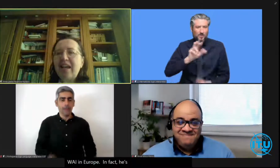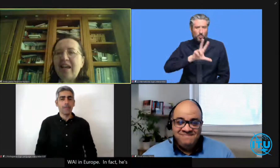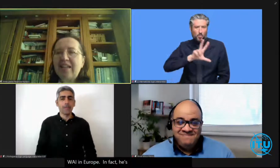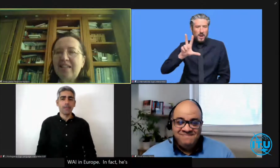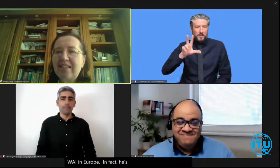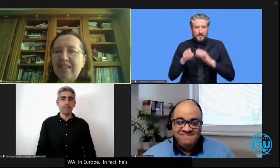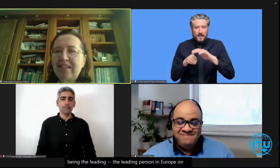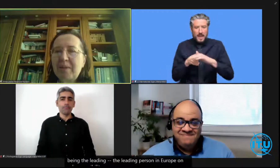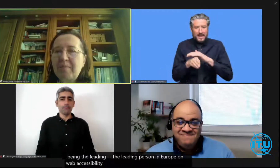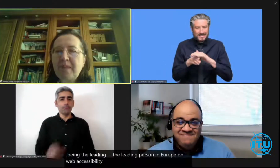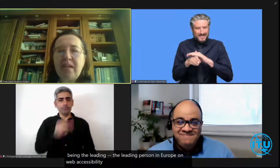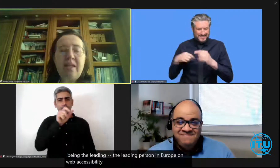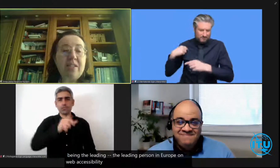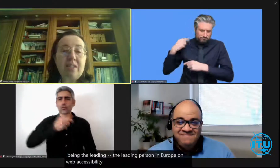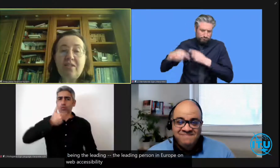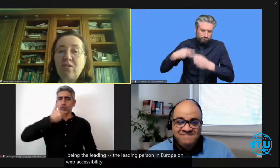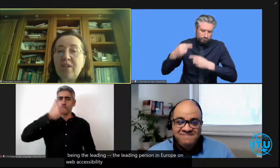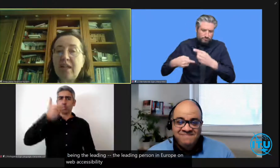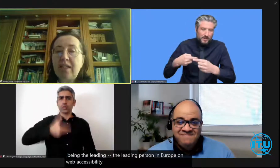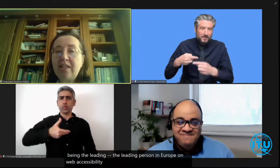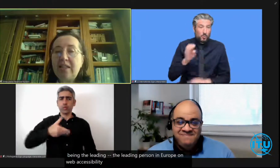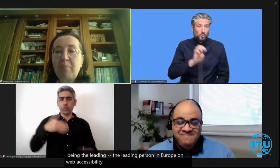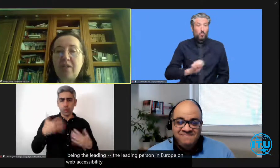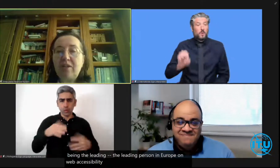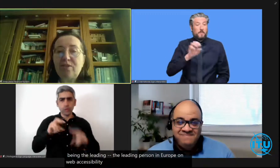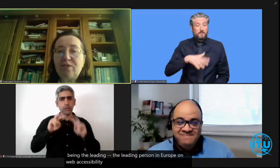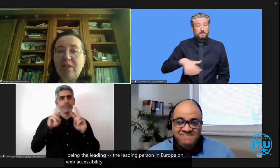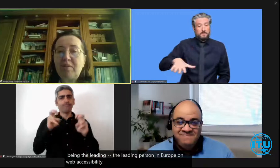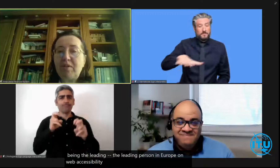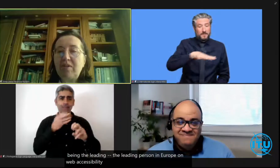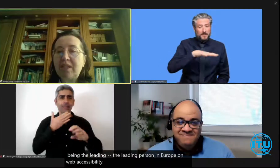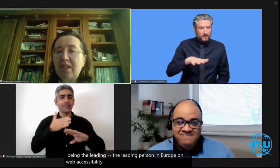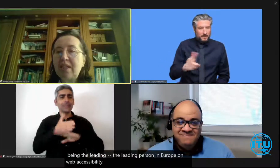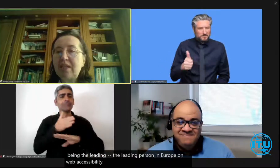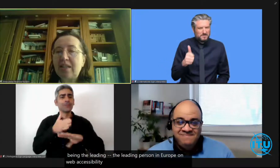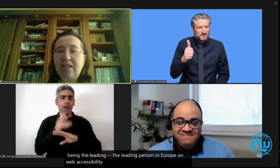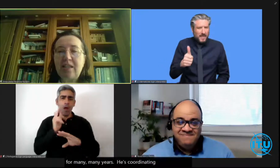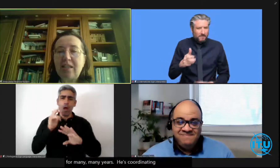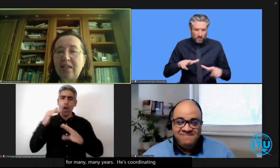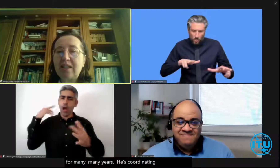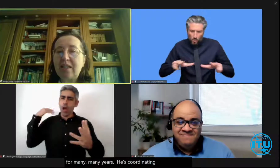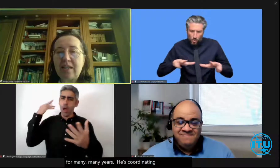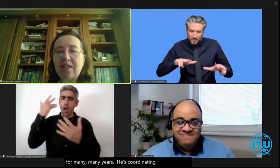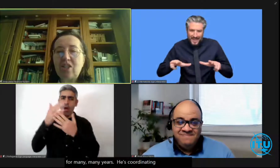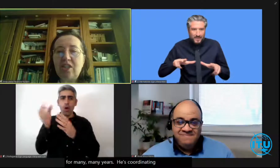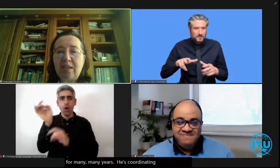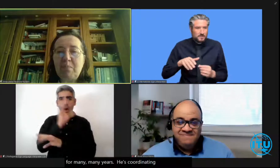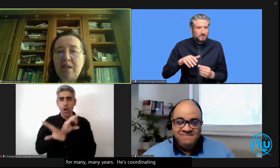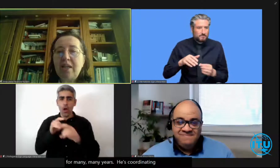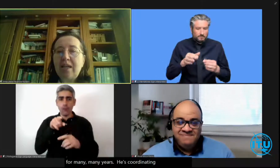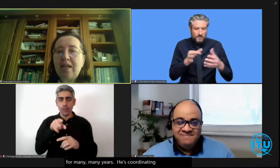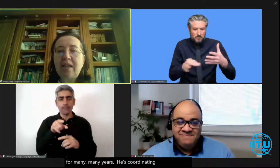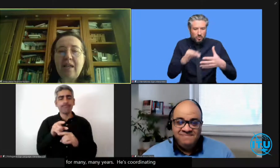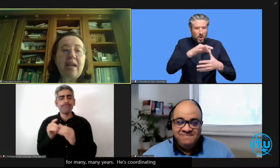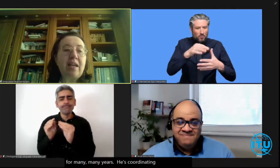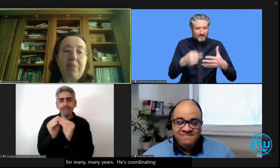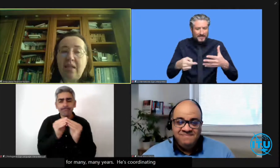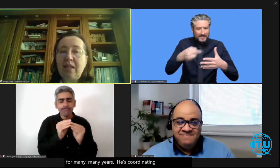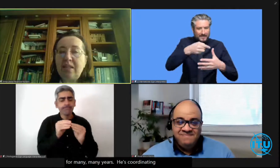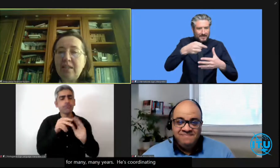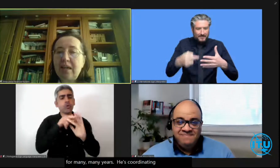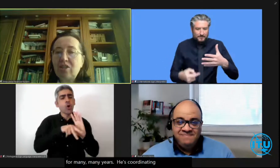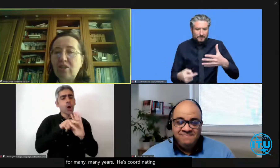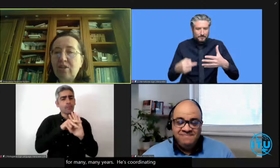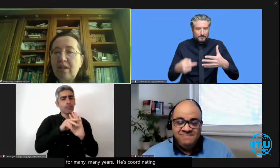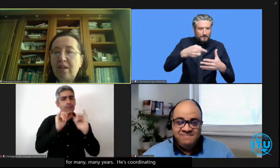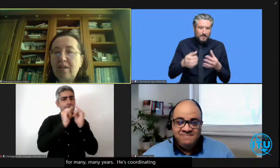years, and he's coordinating the priorities on W3C strategy team and